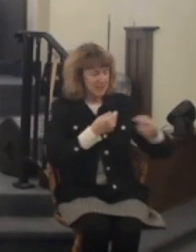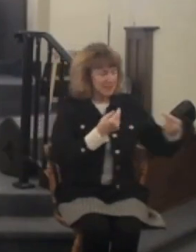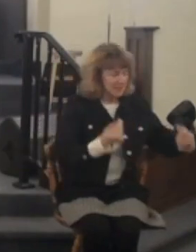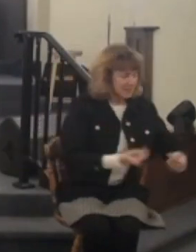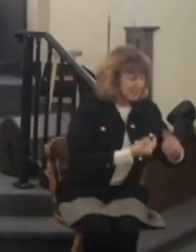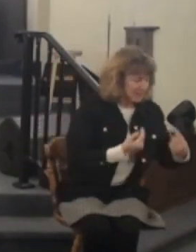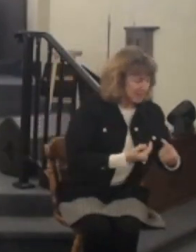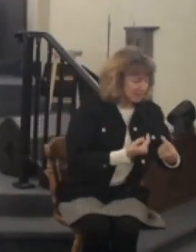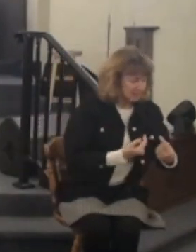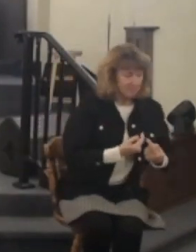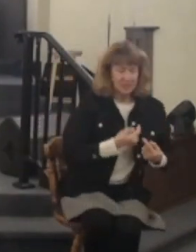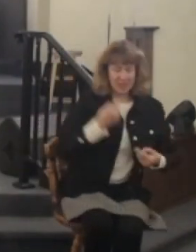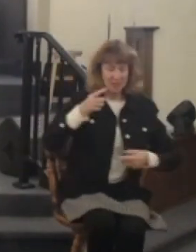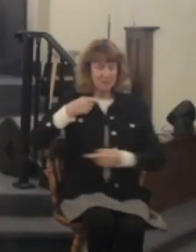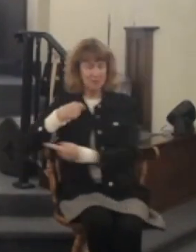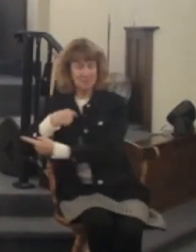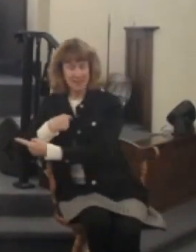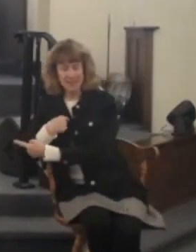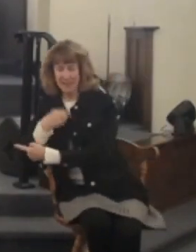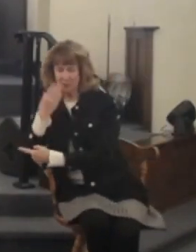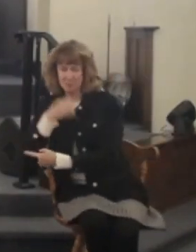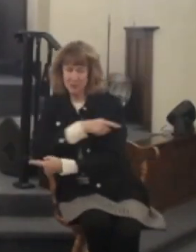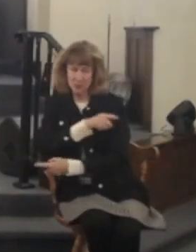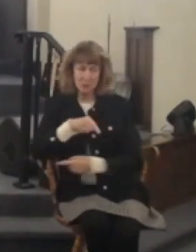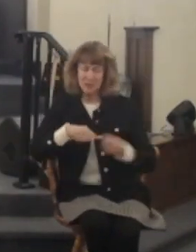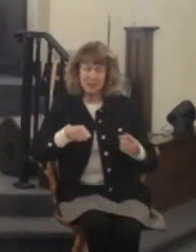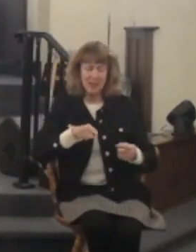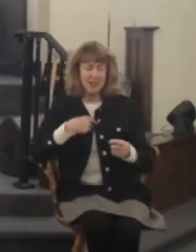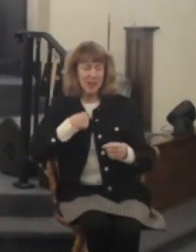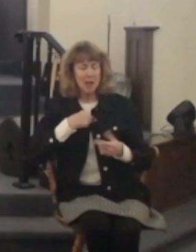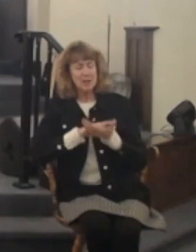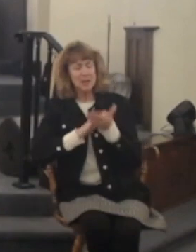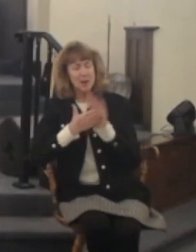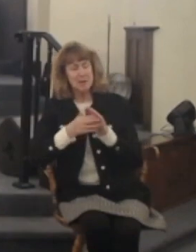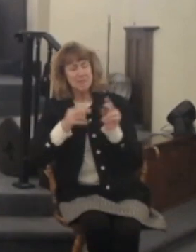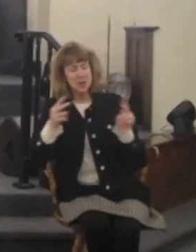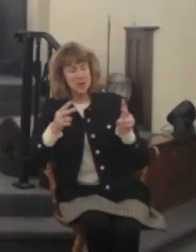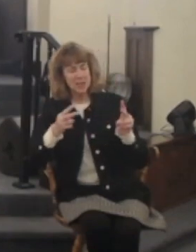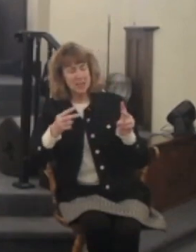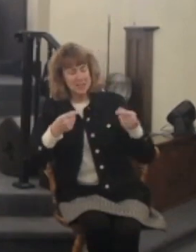me anyways, and I don't know about you all, but you start hating